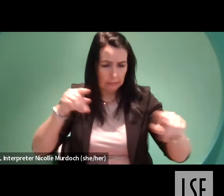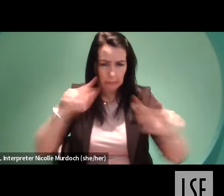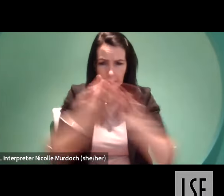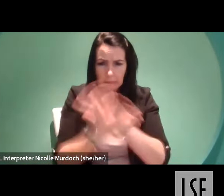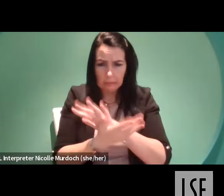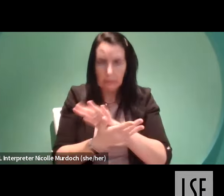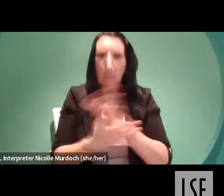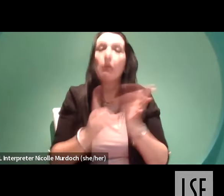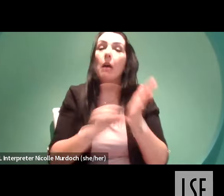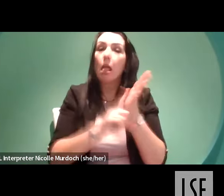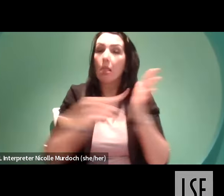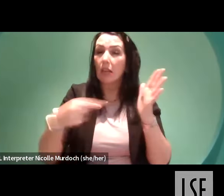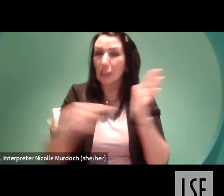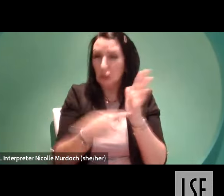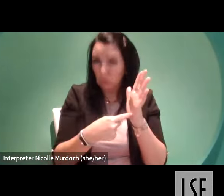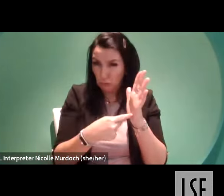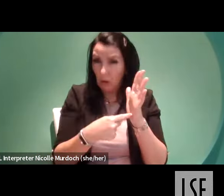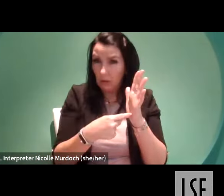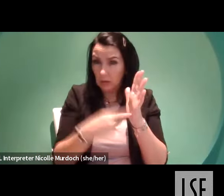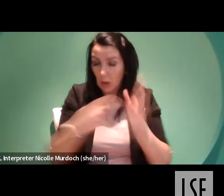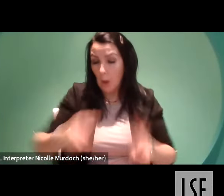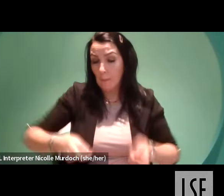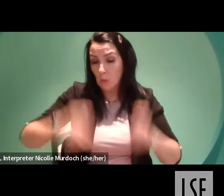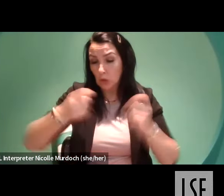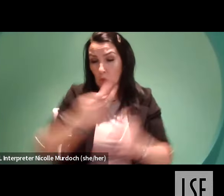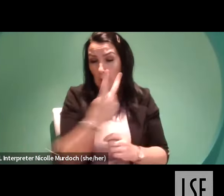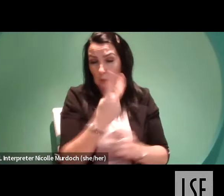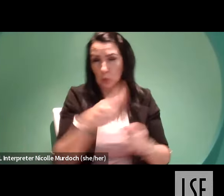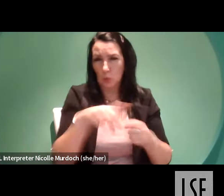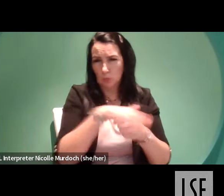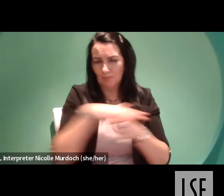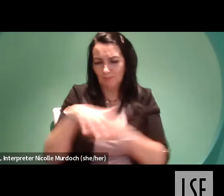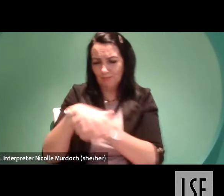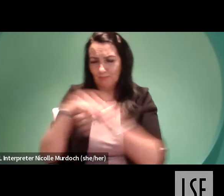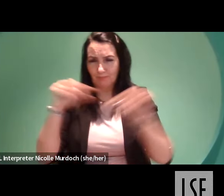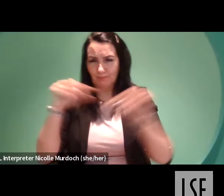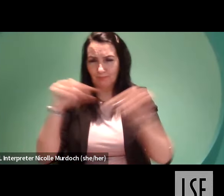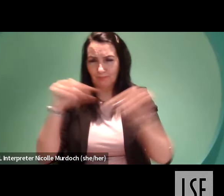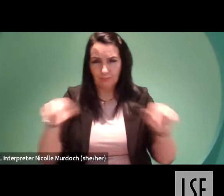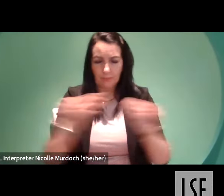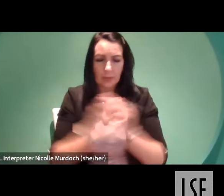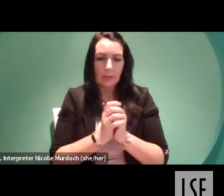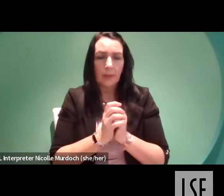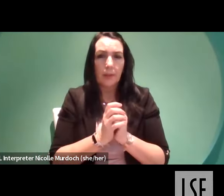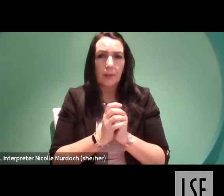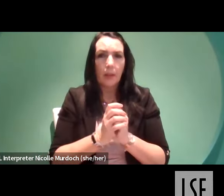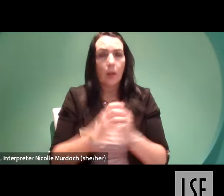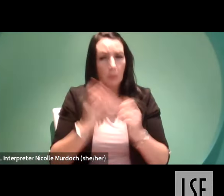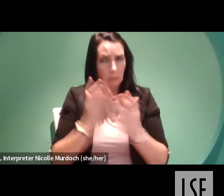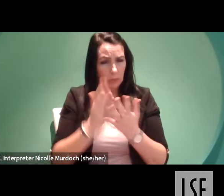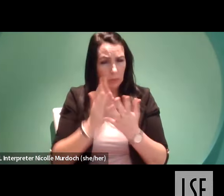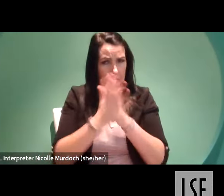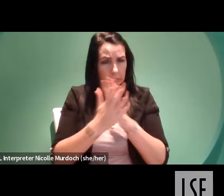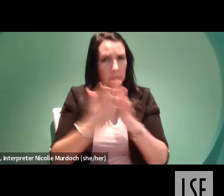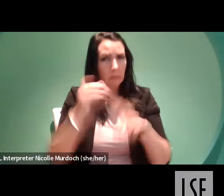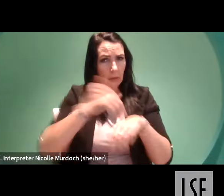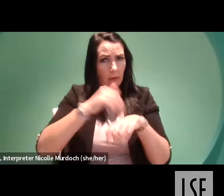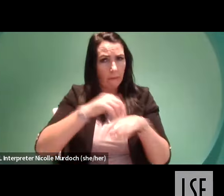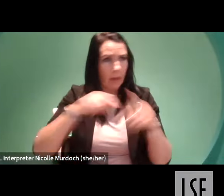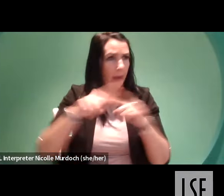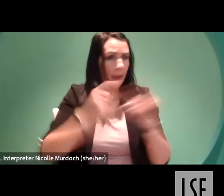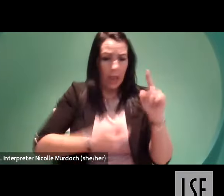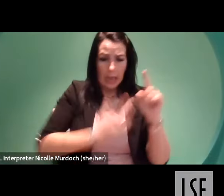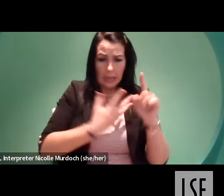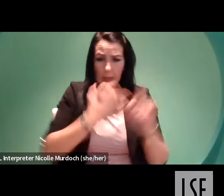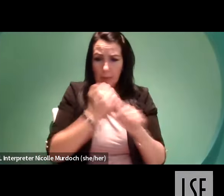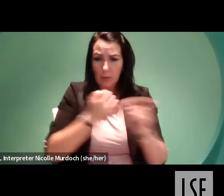to two things happened during her period as Prime Minister, I think have profound implications for any Labour government in the